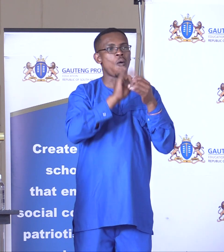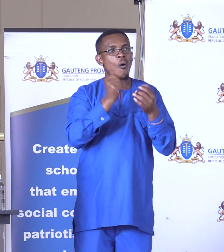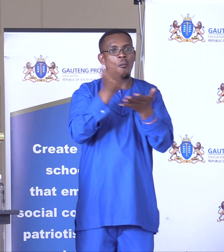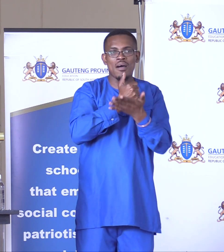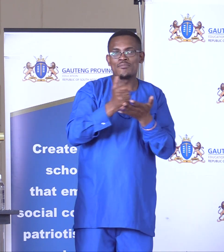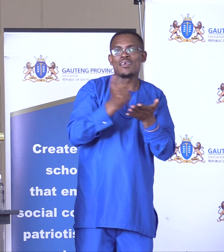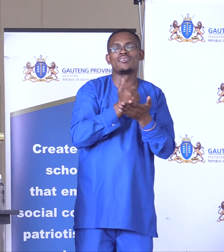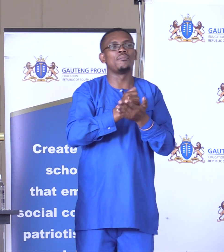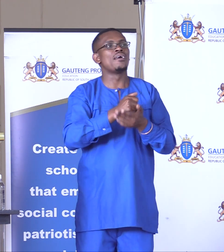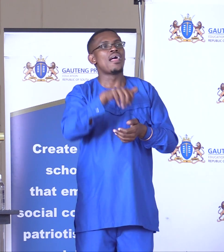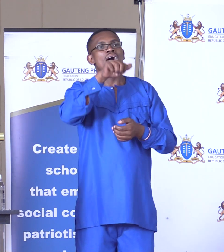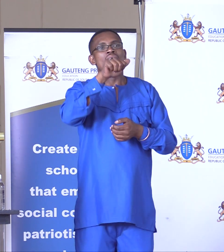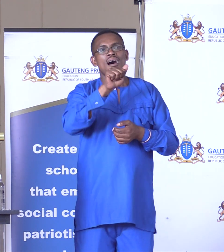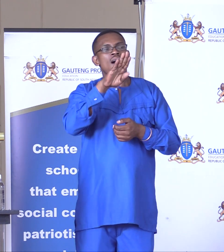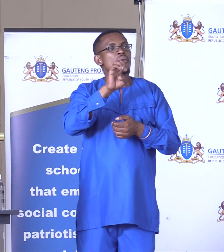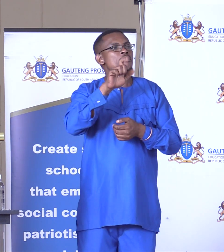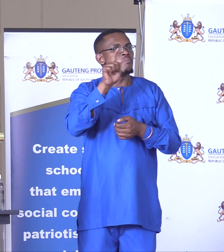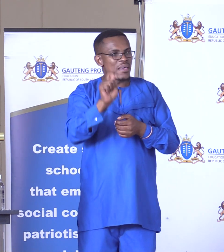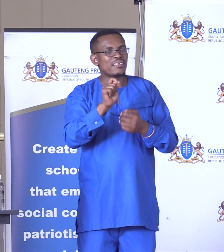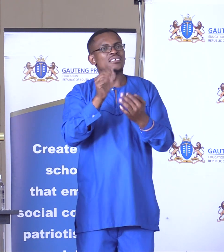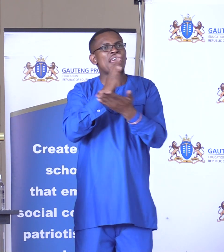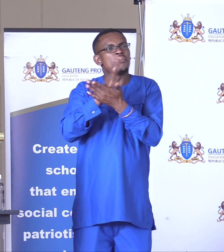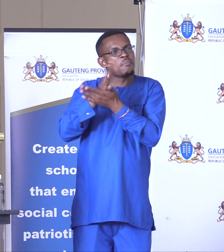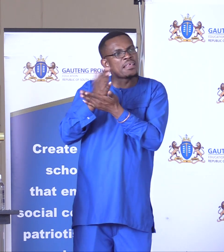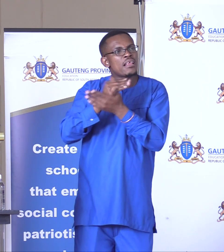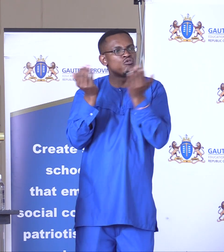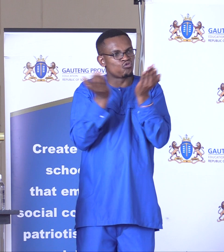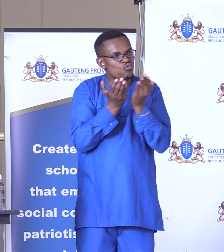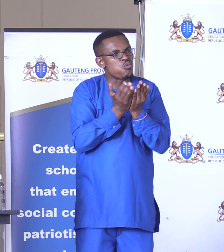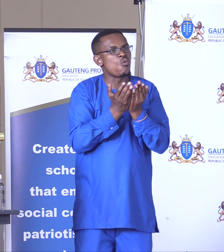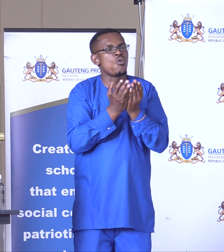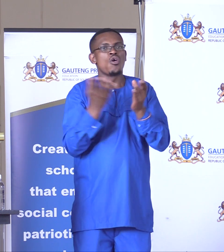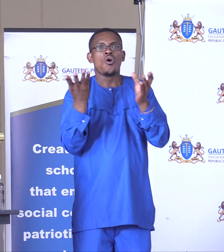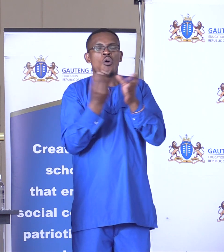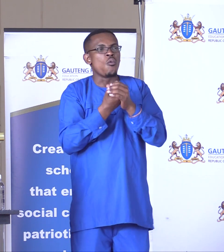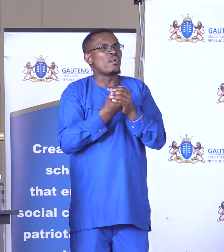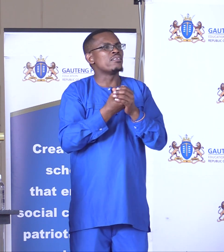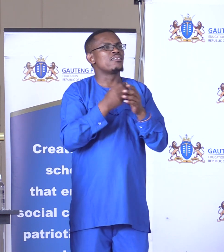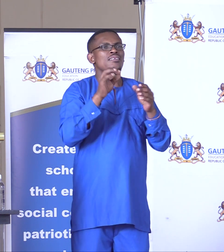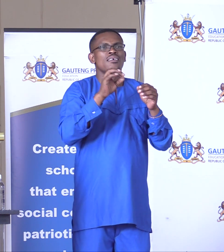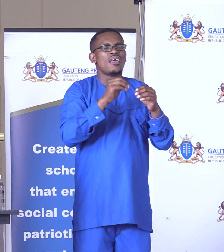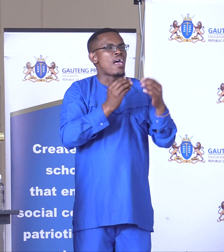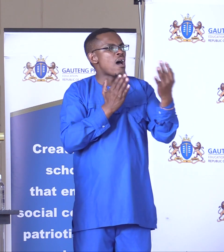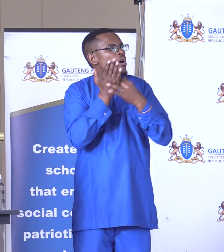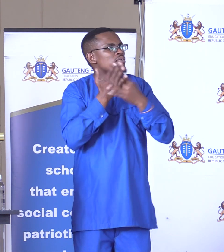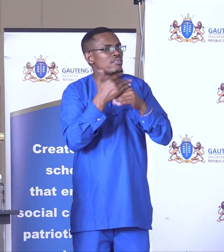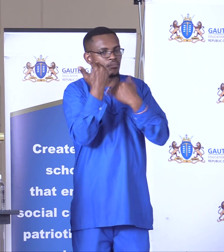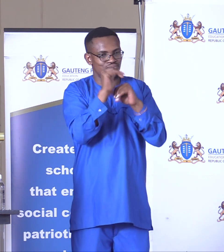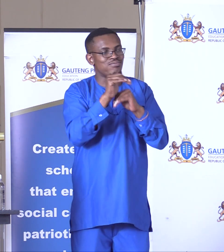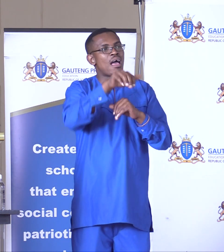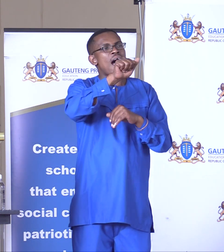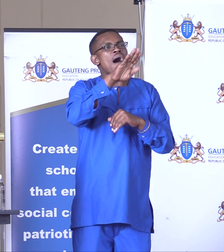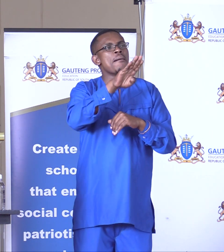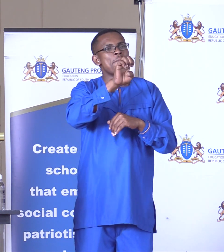was Albert and Mapenane Middle School. With the lack of discipline, it was Albert was